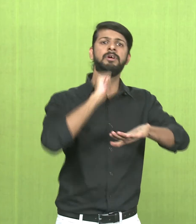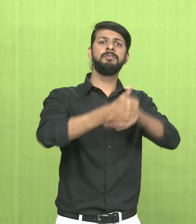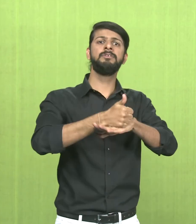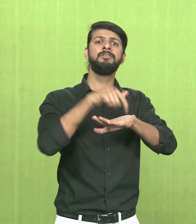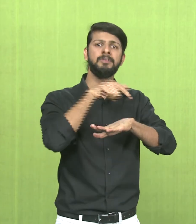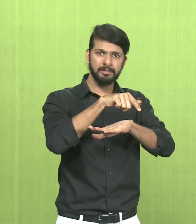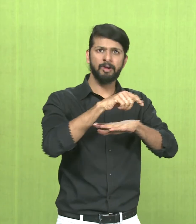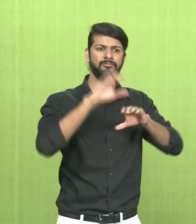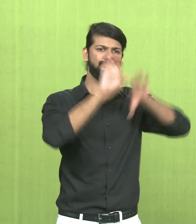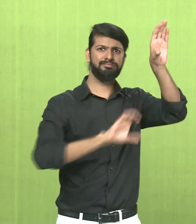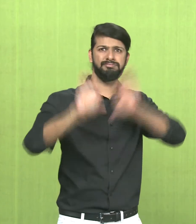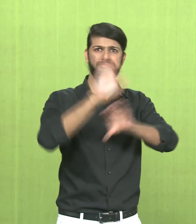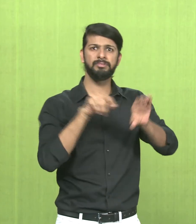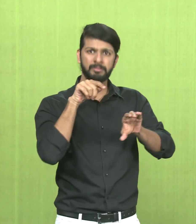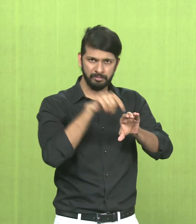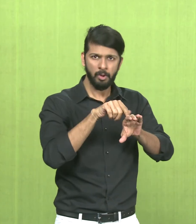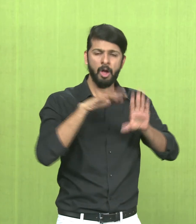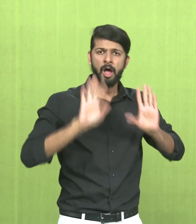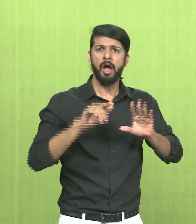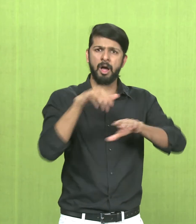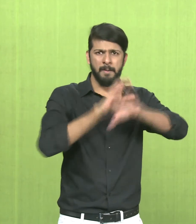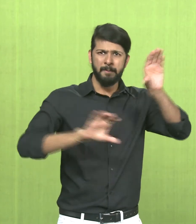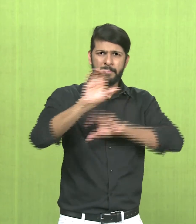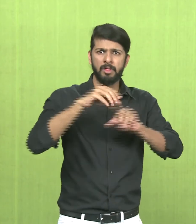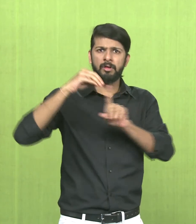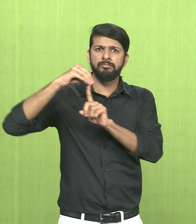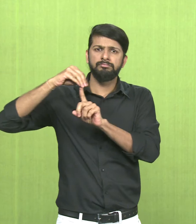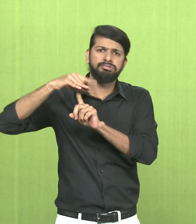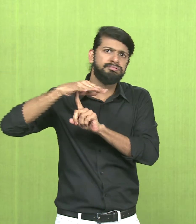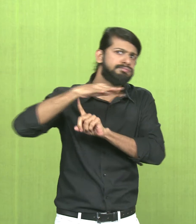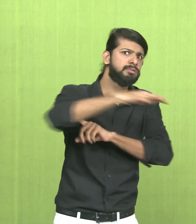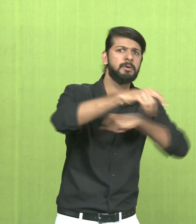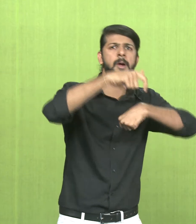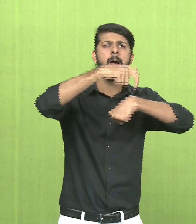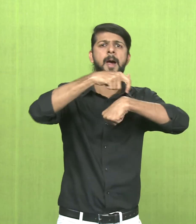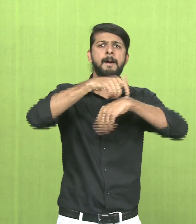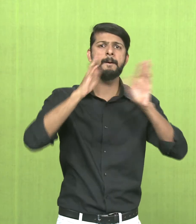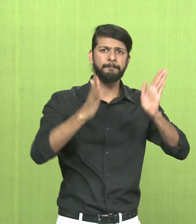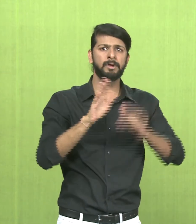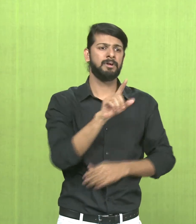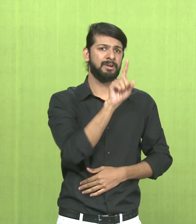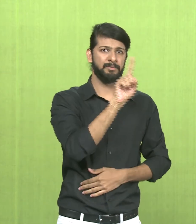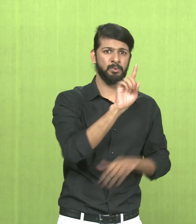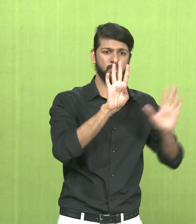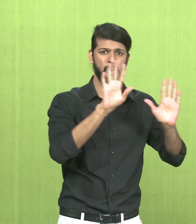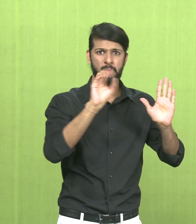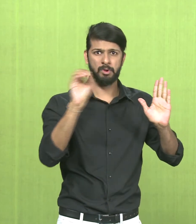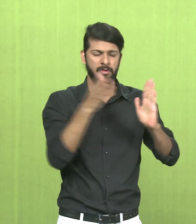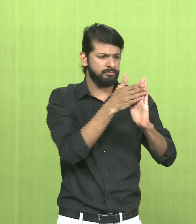and this style of art is also regarded as one of